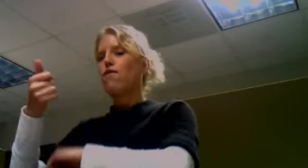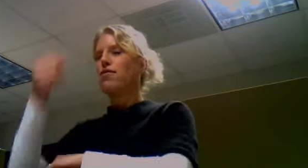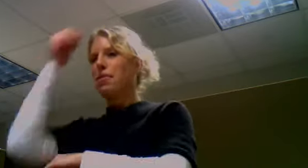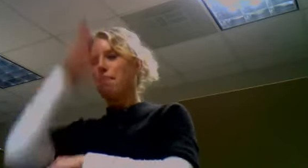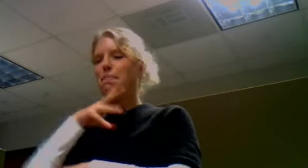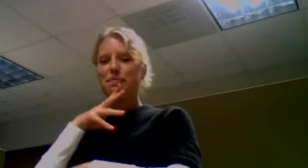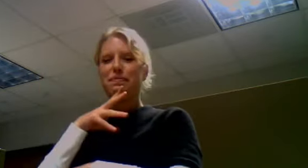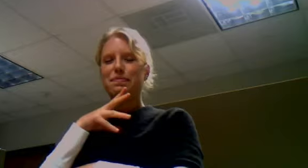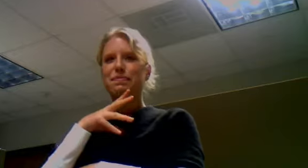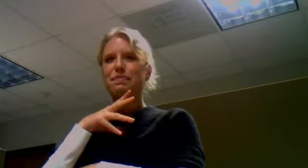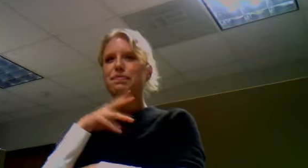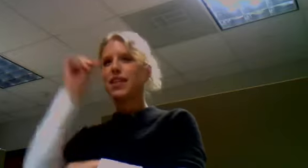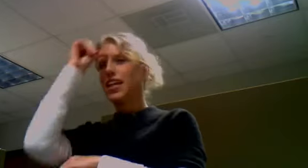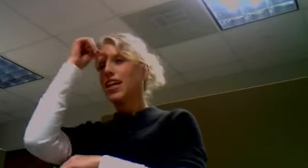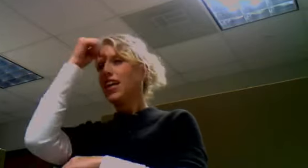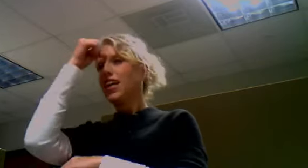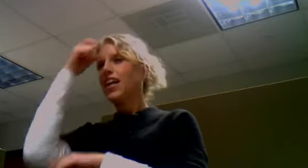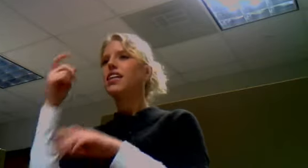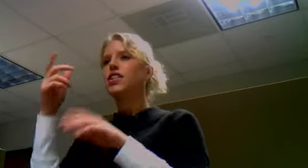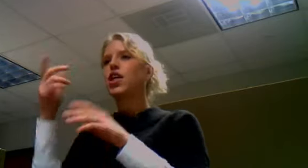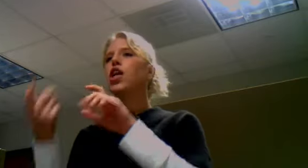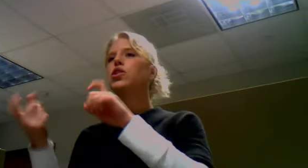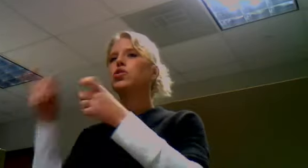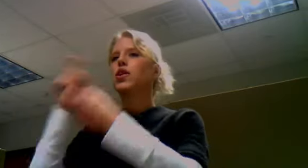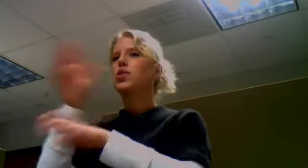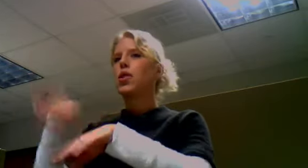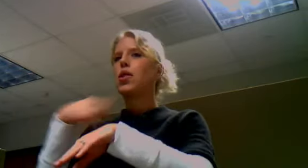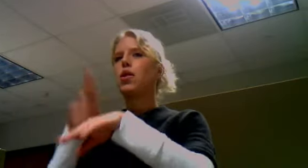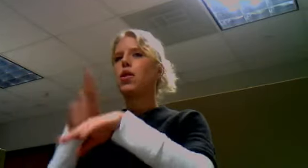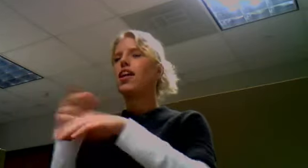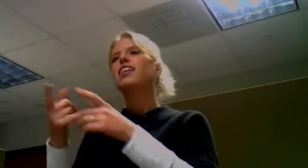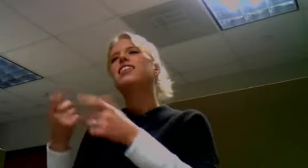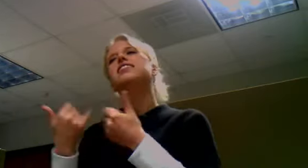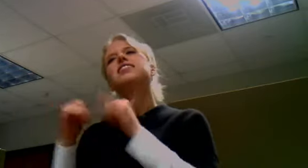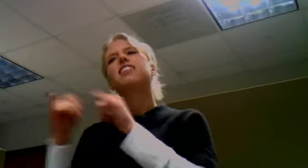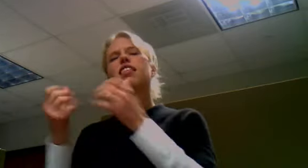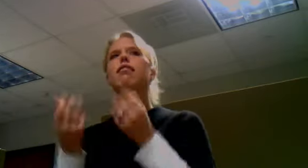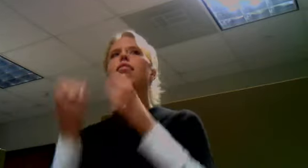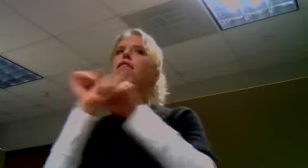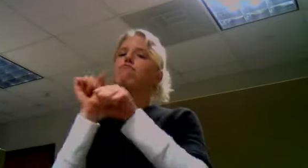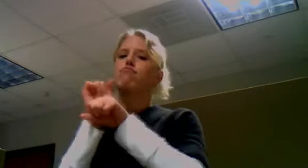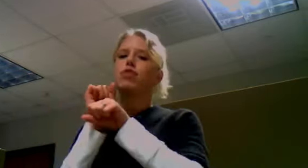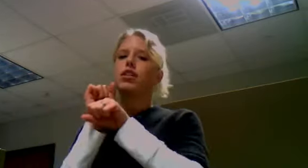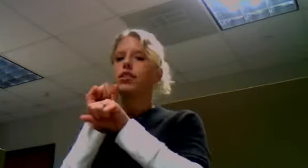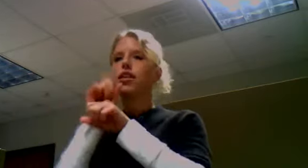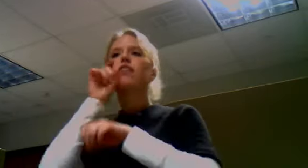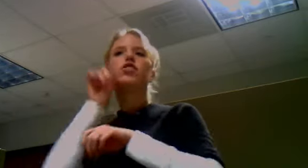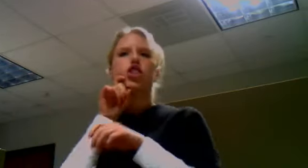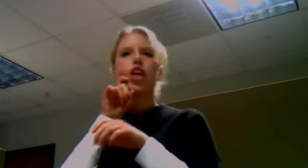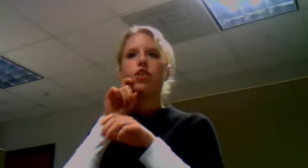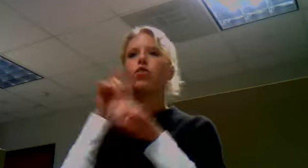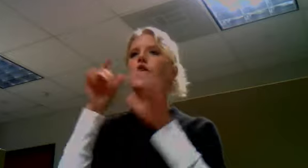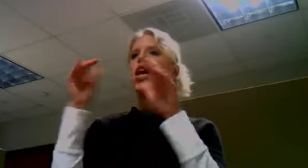is reverting to the normal. But India still has a lot of work to do in terms of gender equality. These are the two